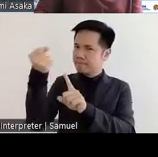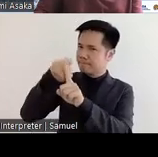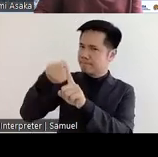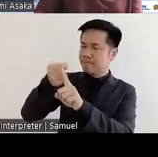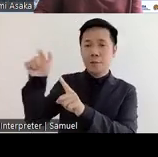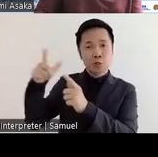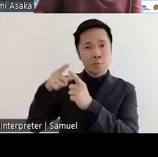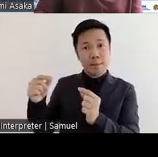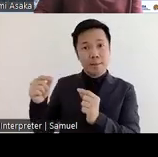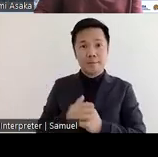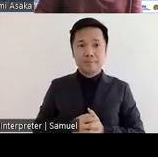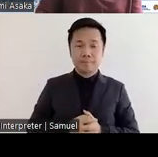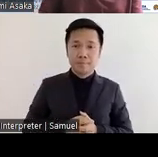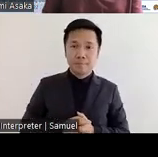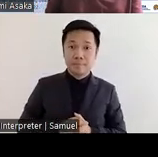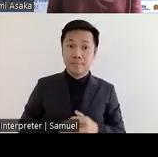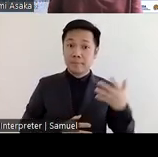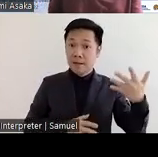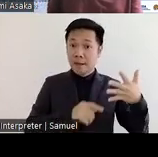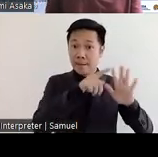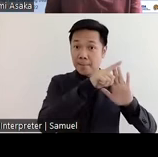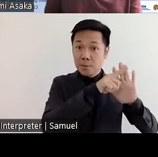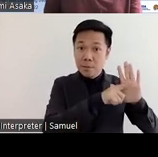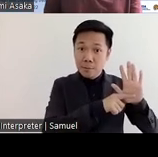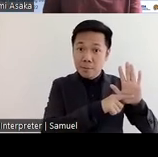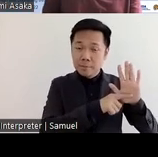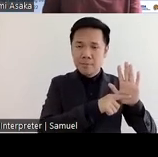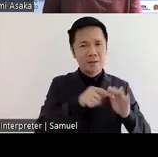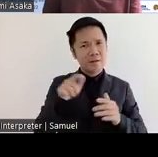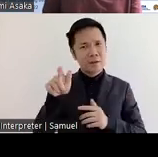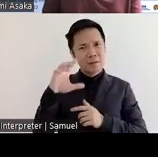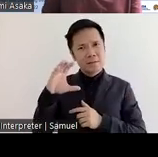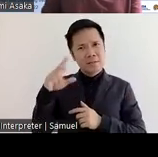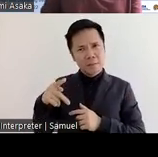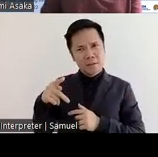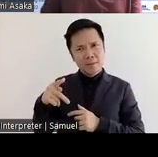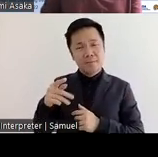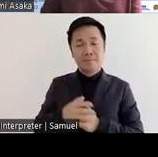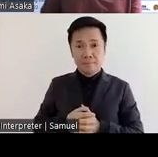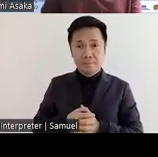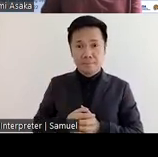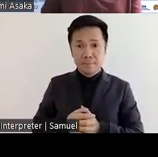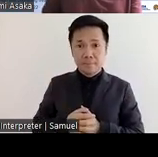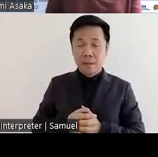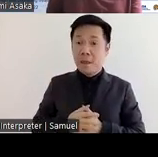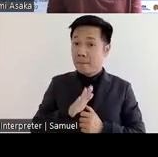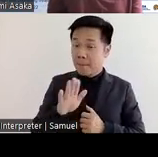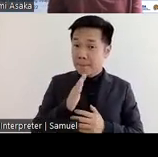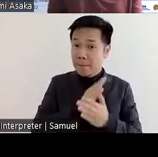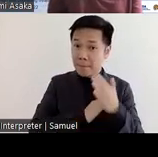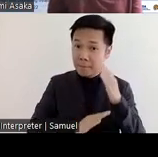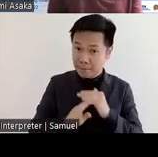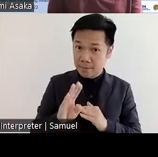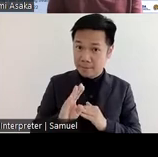These principles have inspired many people with cerebral palsy across many people with disabilities,